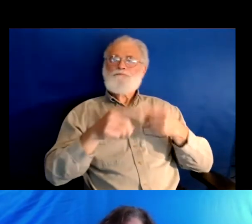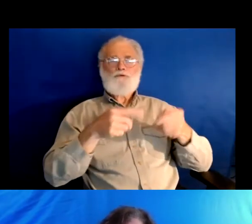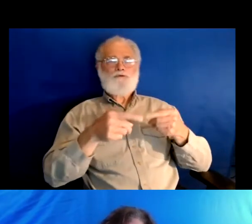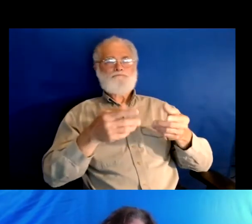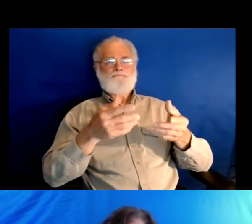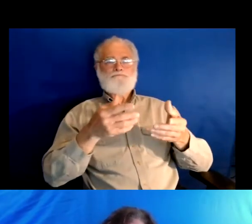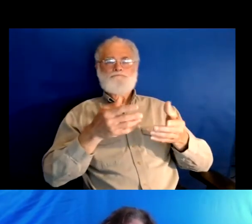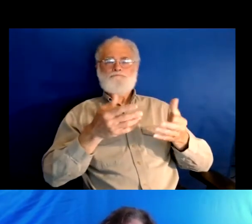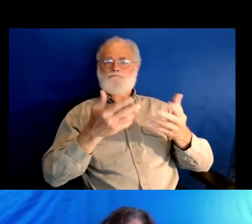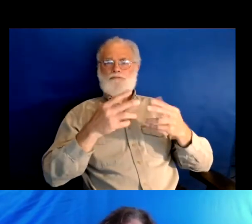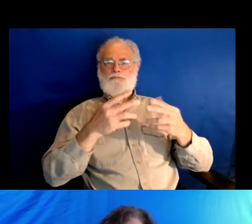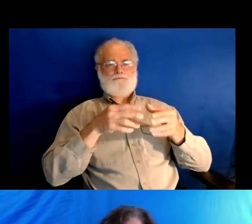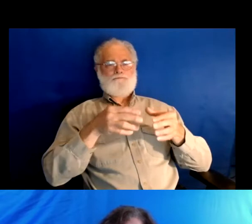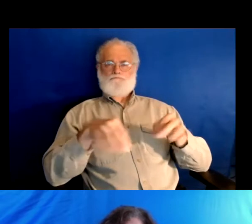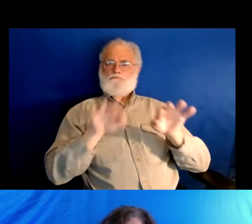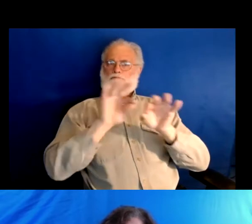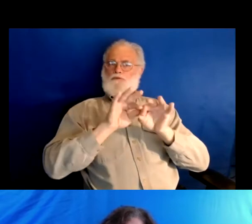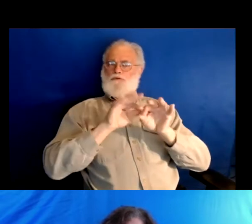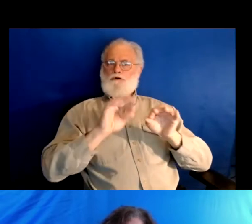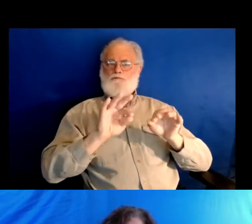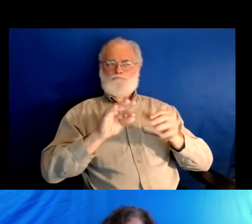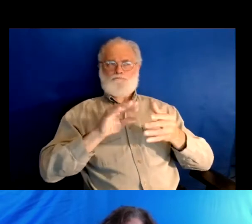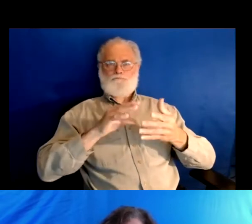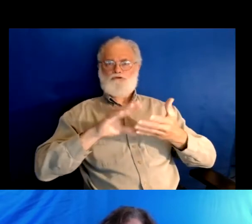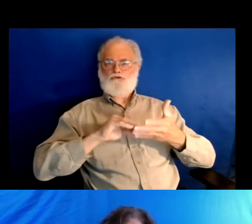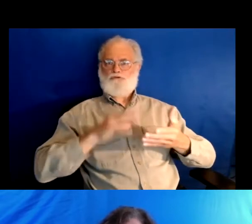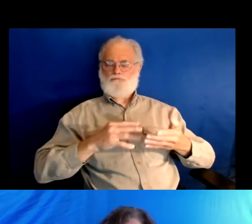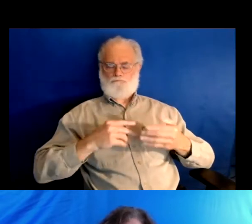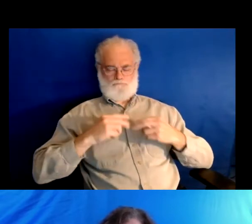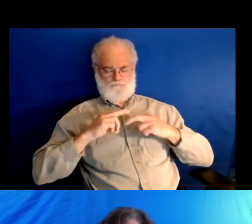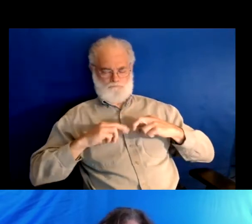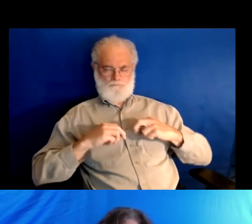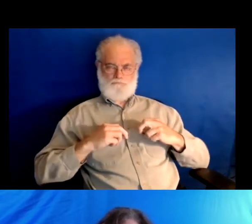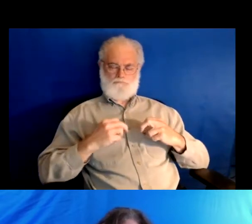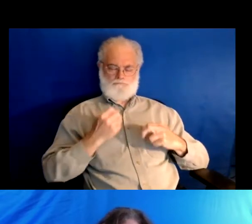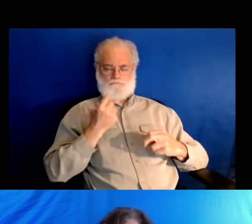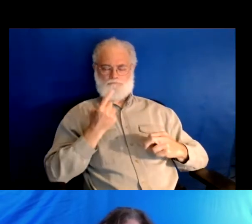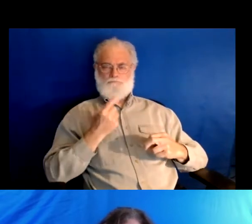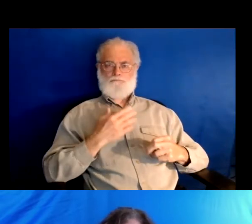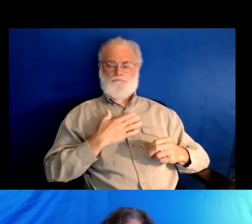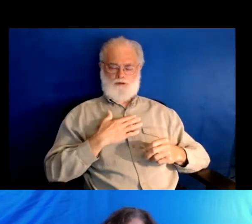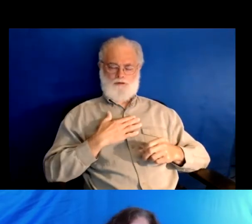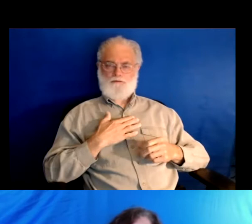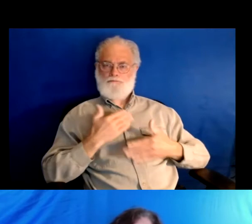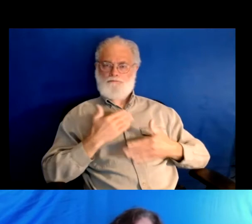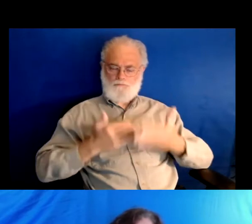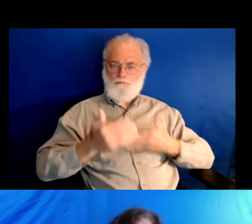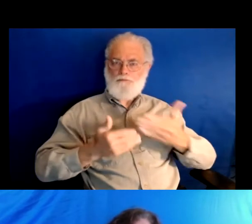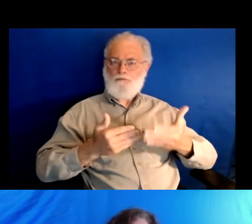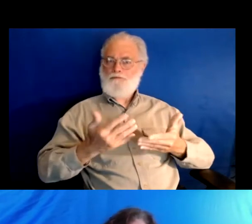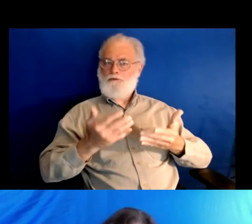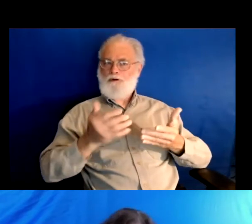Reading through literature and reviewing information, it's important for the students to self-assess